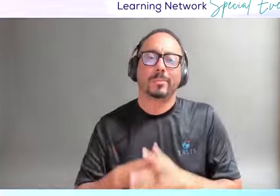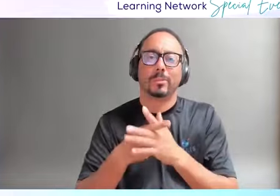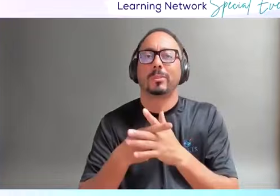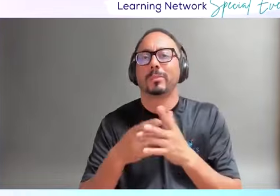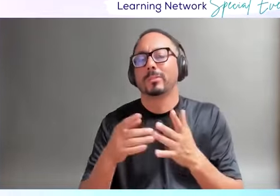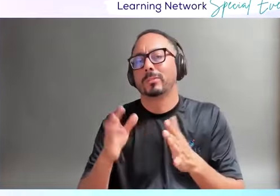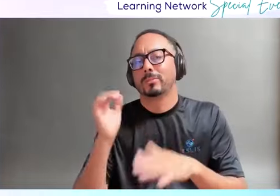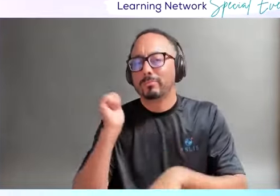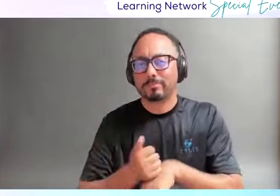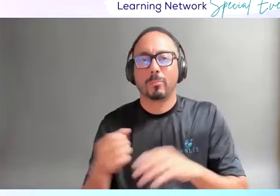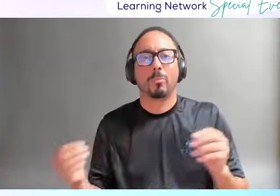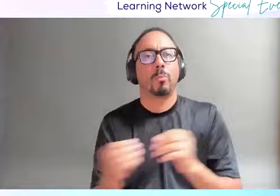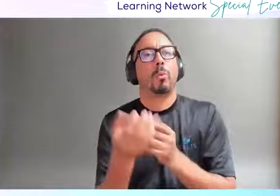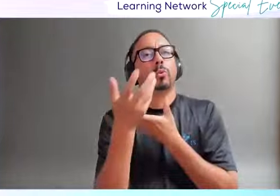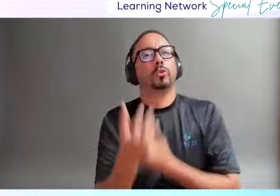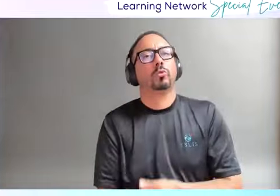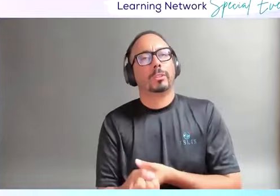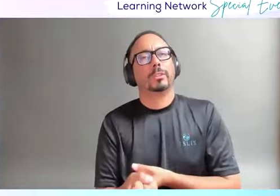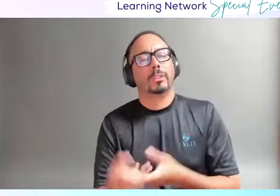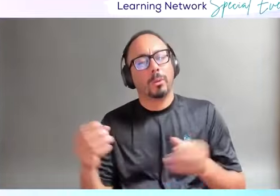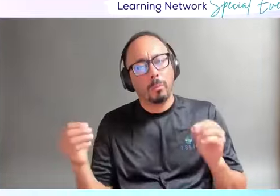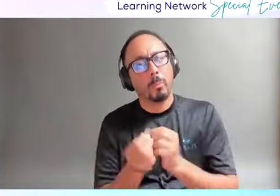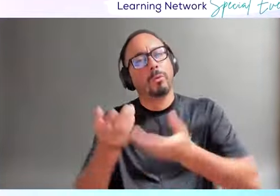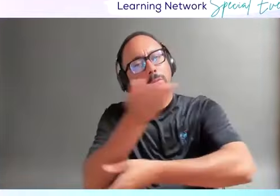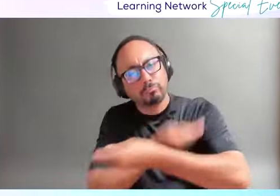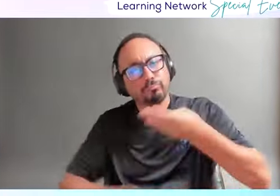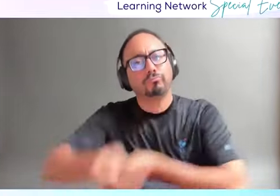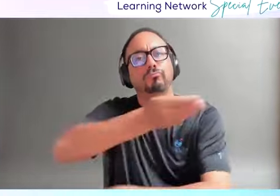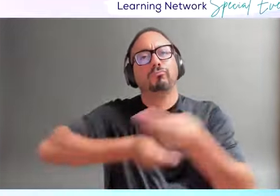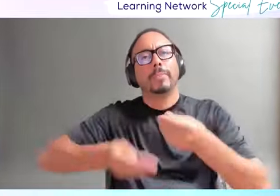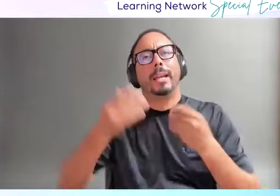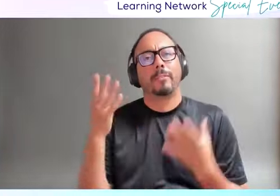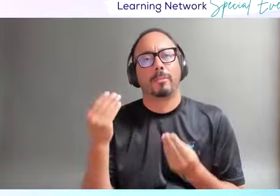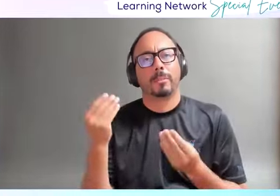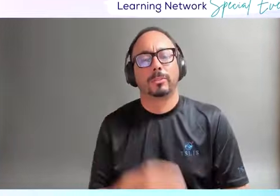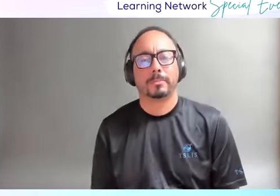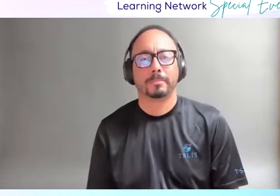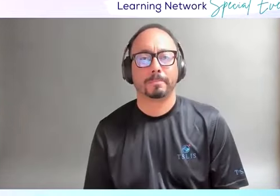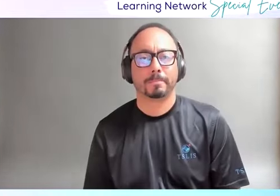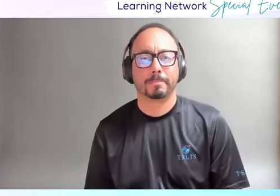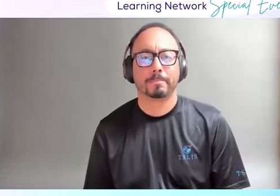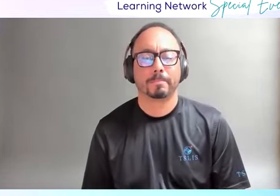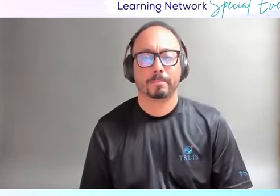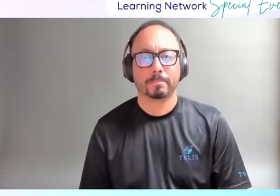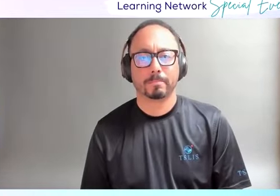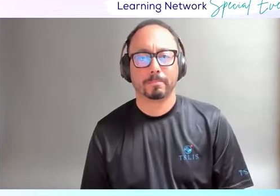trust and more exchange of information. And this can get into some details, like what are your